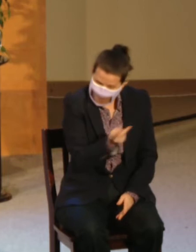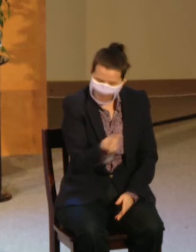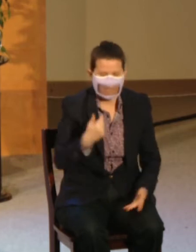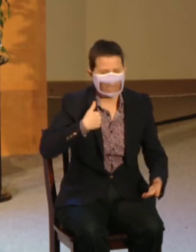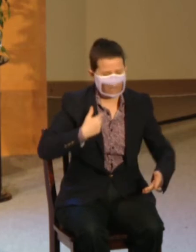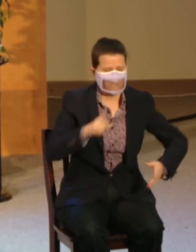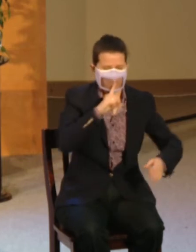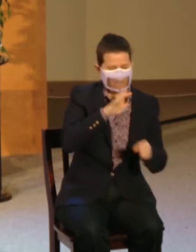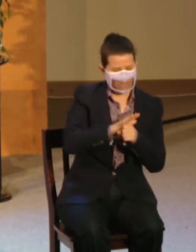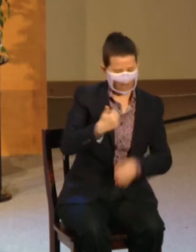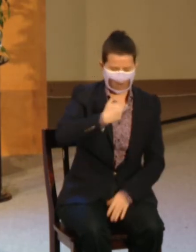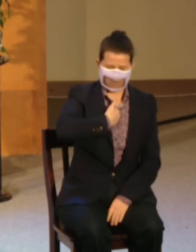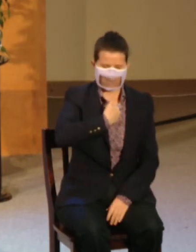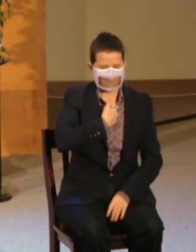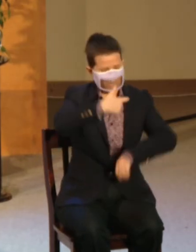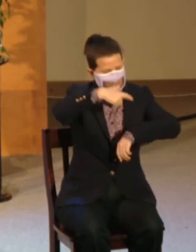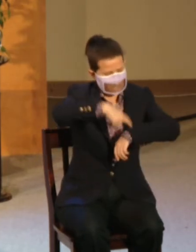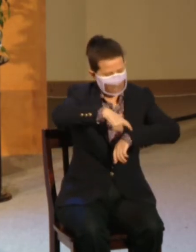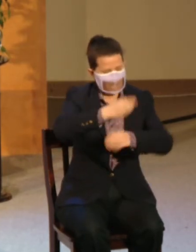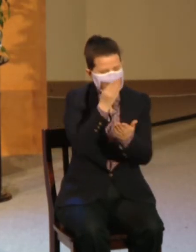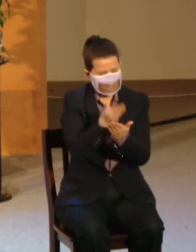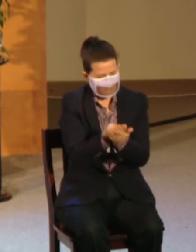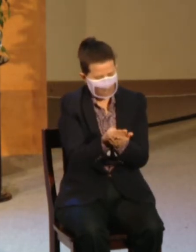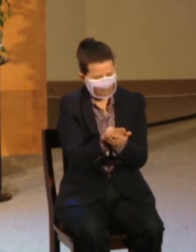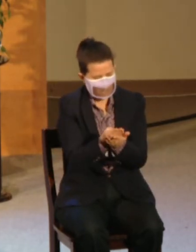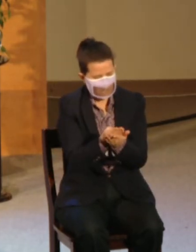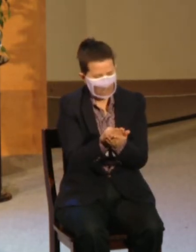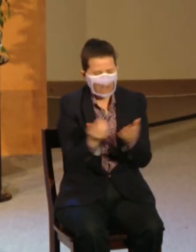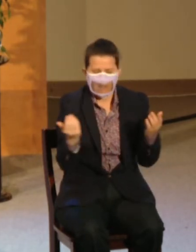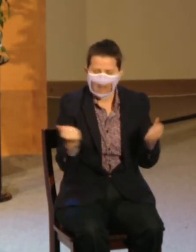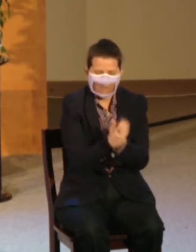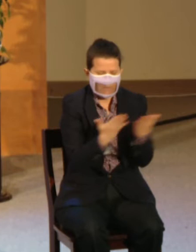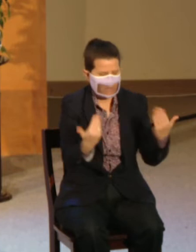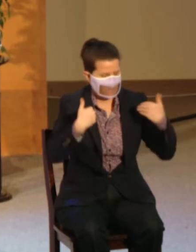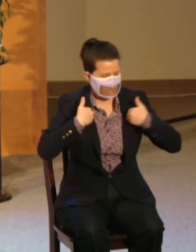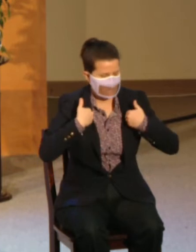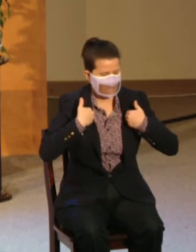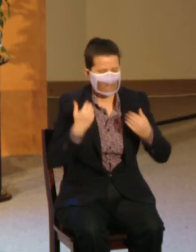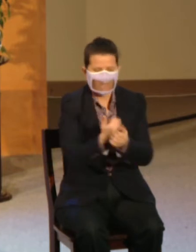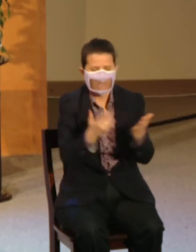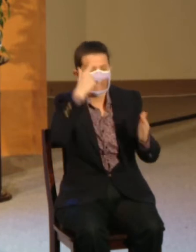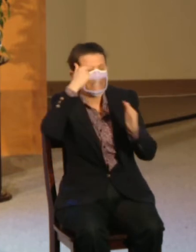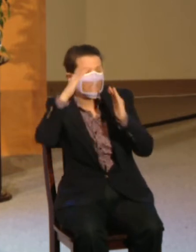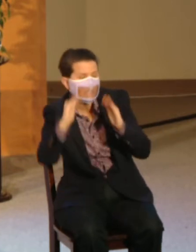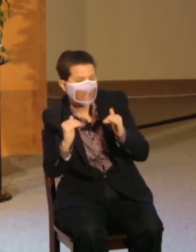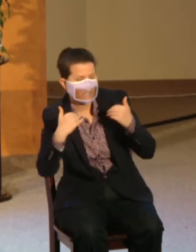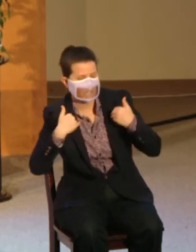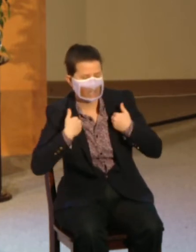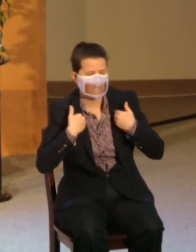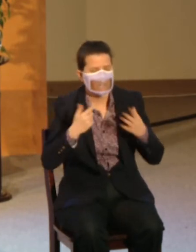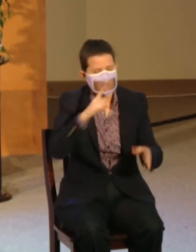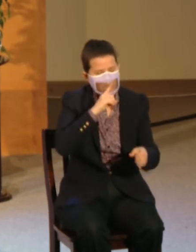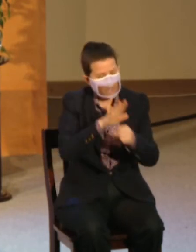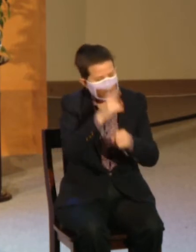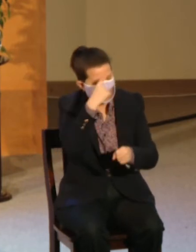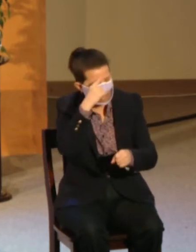dedicate ourselves, our time, our money, all we have and all we expect to have to the Spirit of truth, and